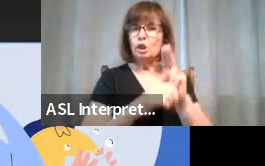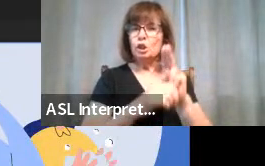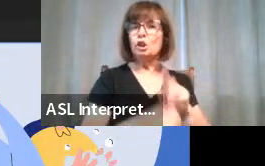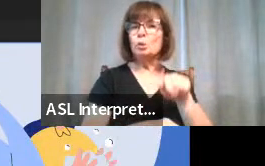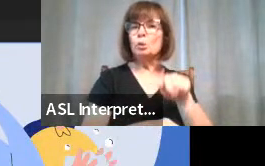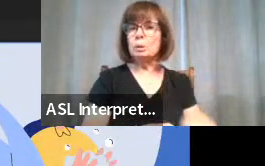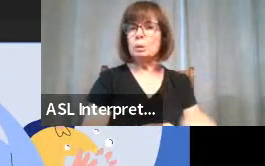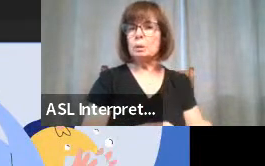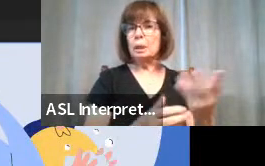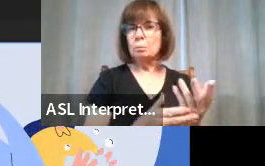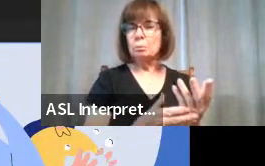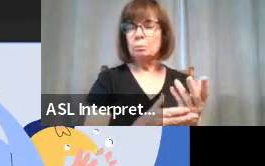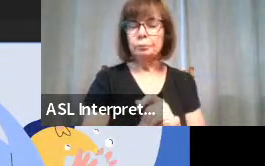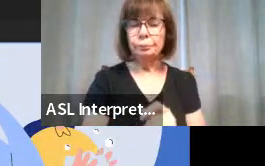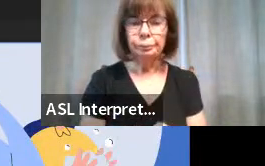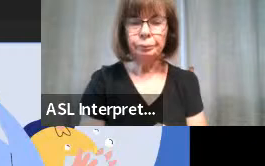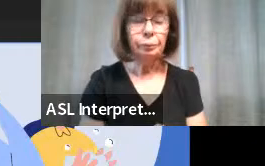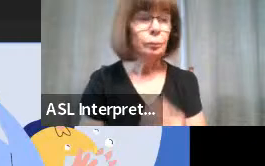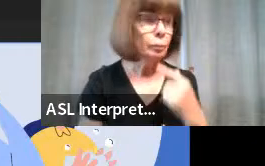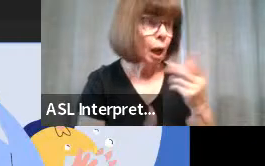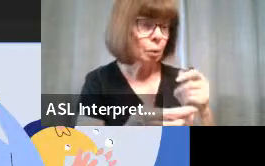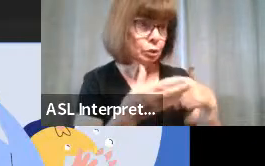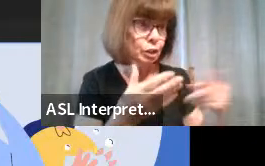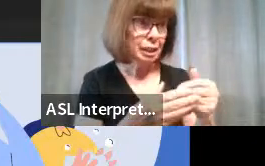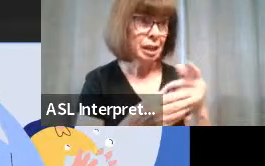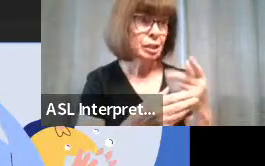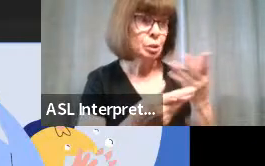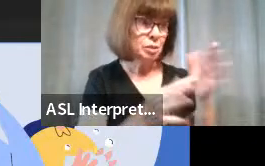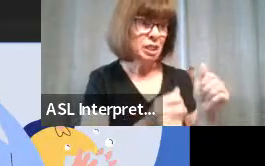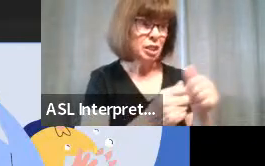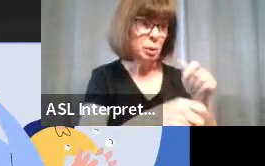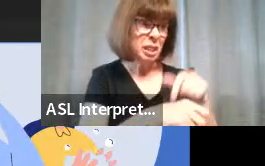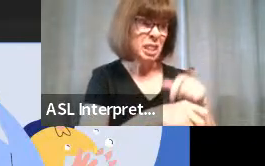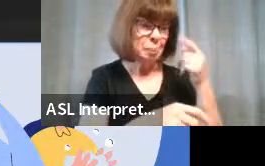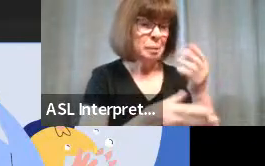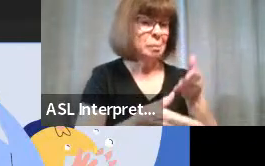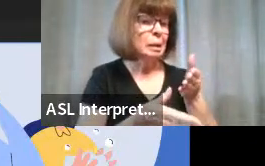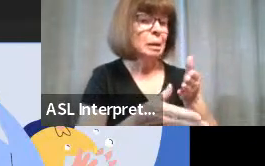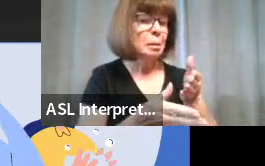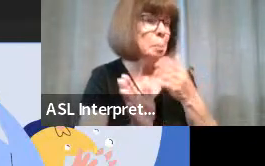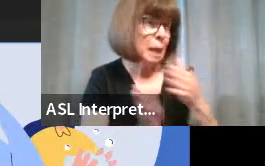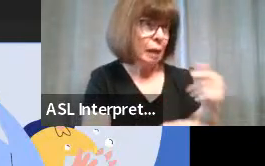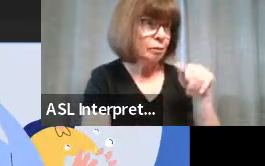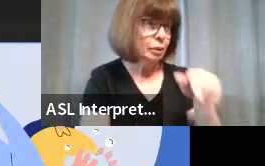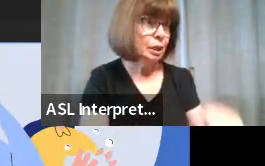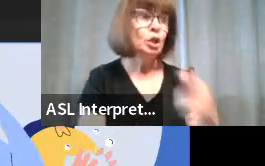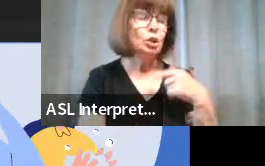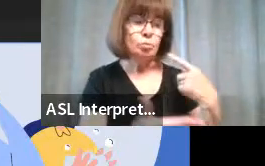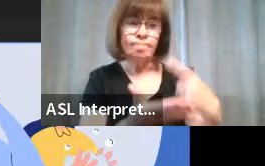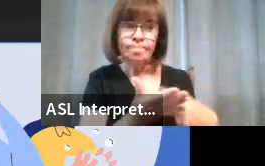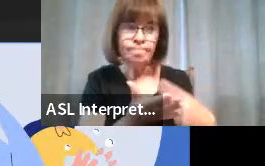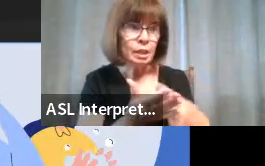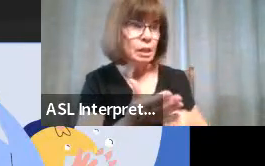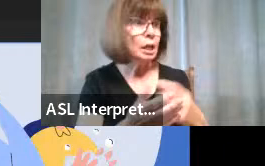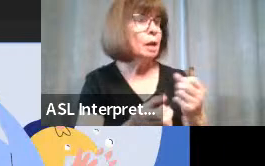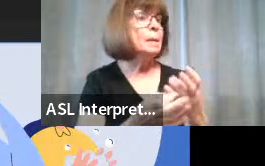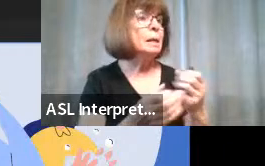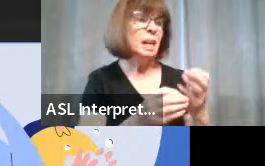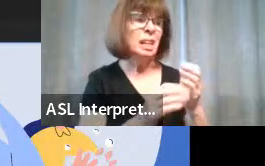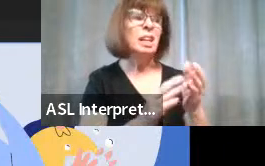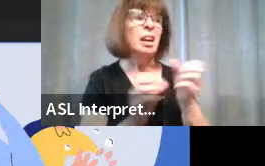I just want to check in because we're done with our time for this. I think you actually did cover a lot of our strategies when you were talking